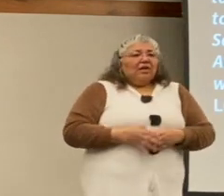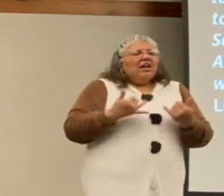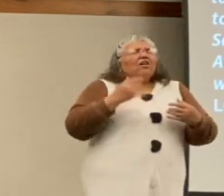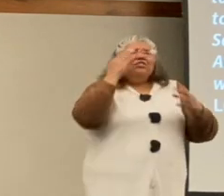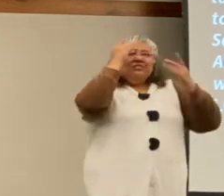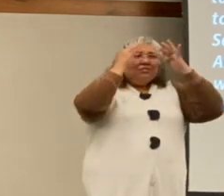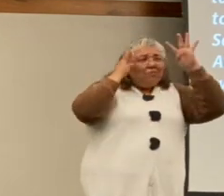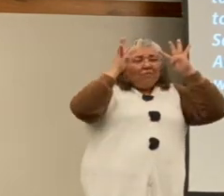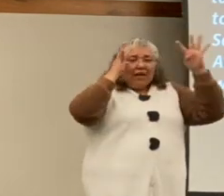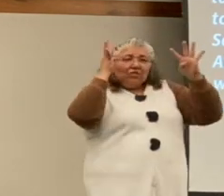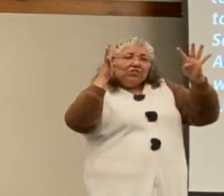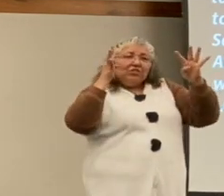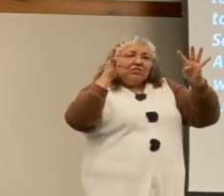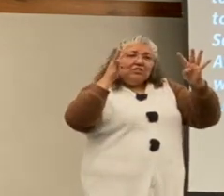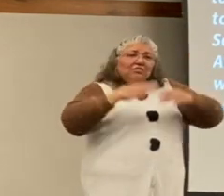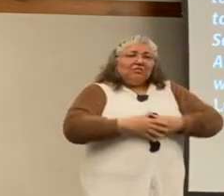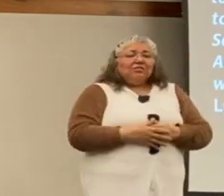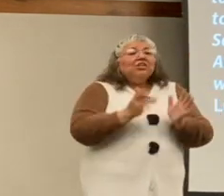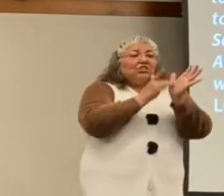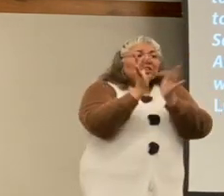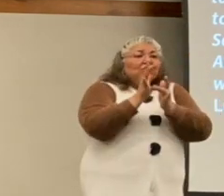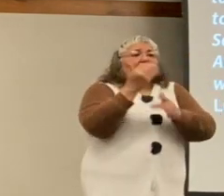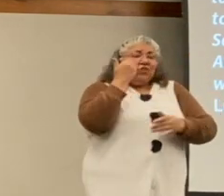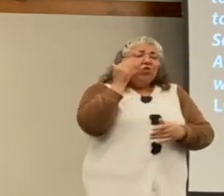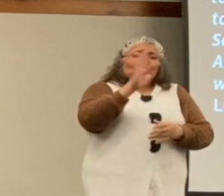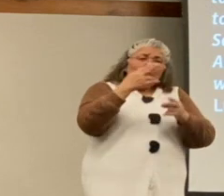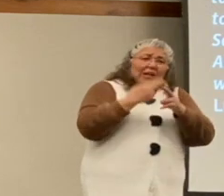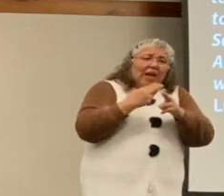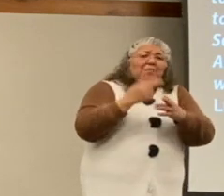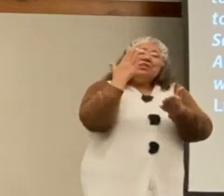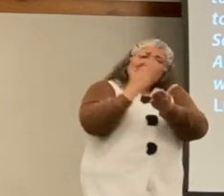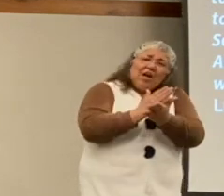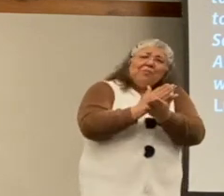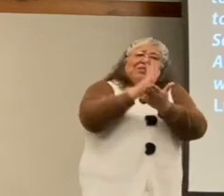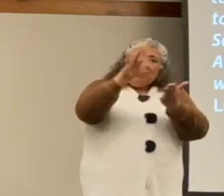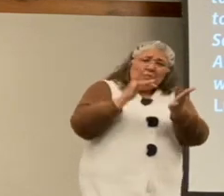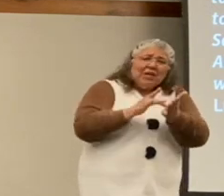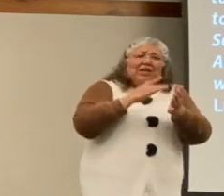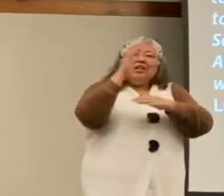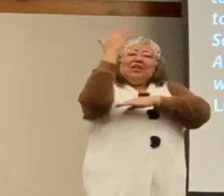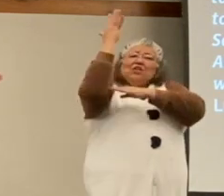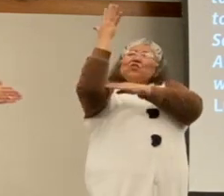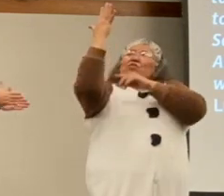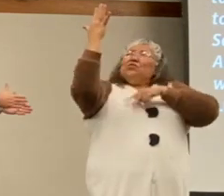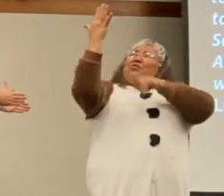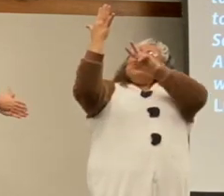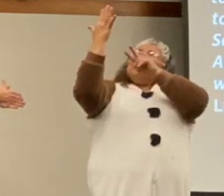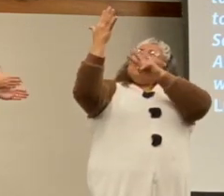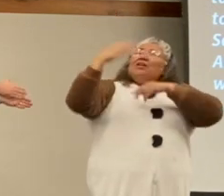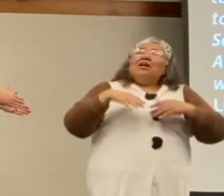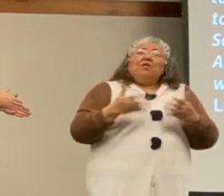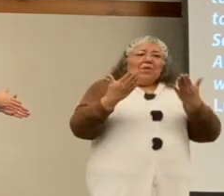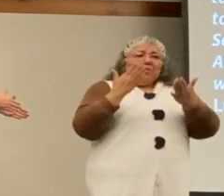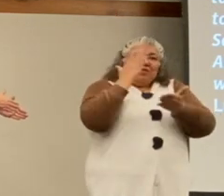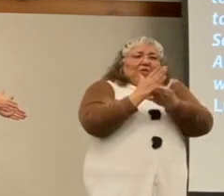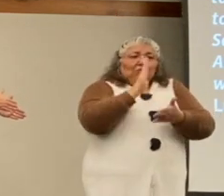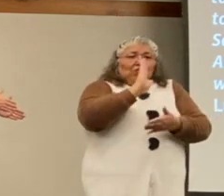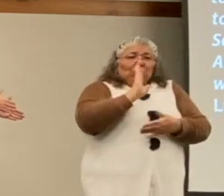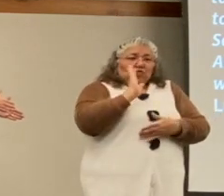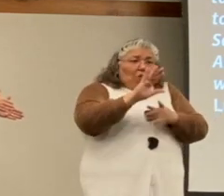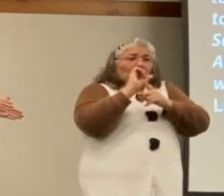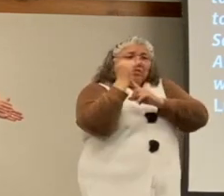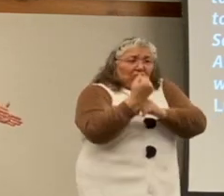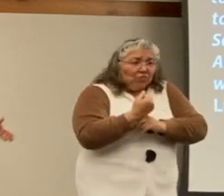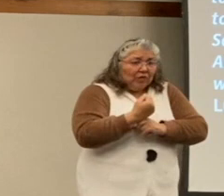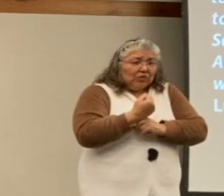Can you imagine? Jesus knows your name, stops in the middle of the tree, maybe stops in the middle of your